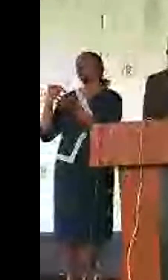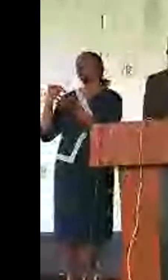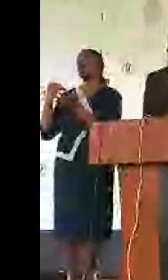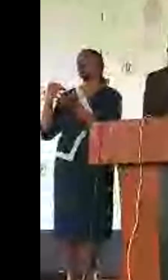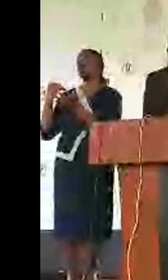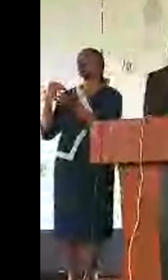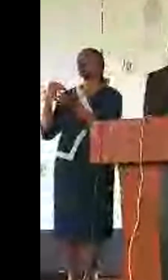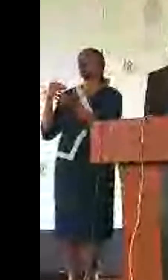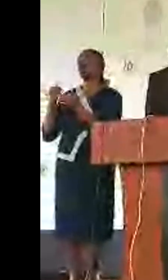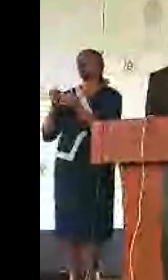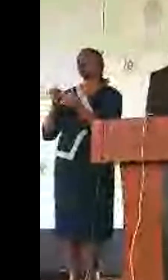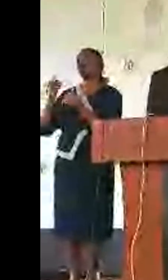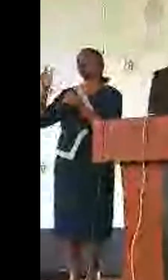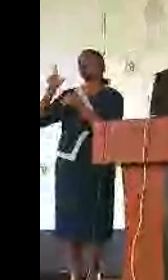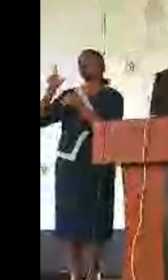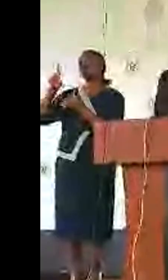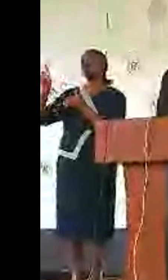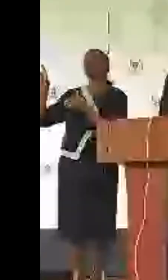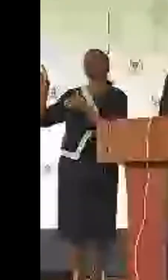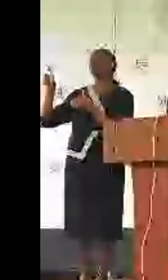Asian.